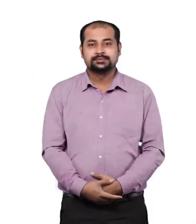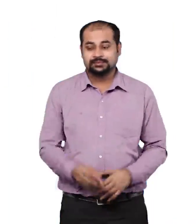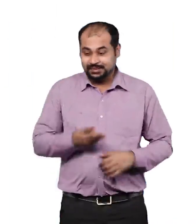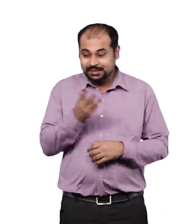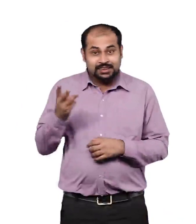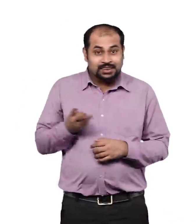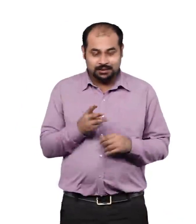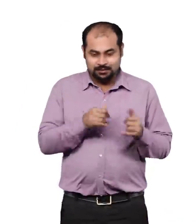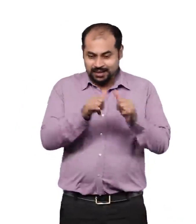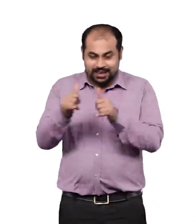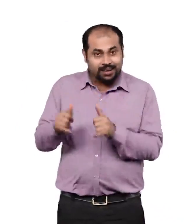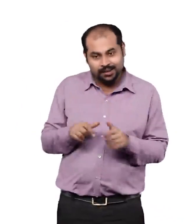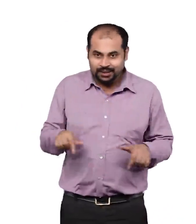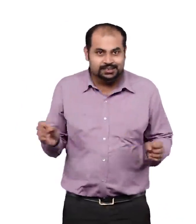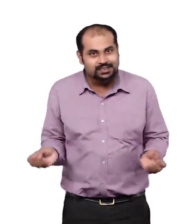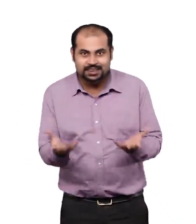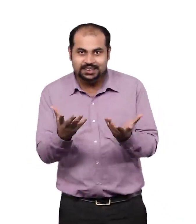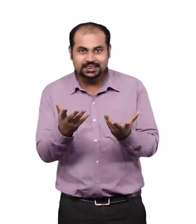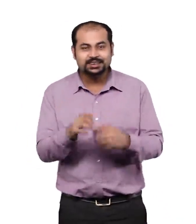They started the game.